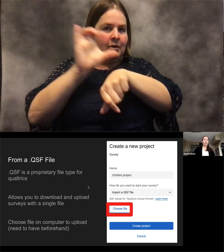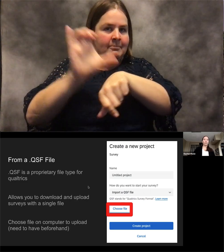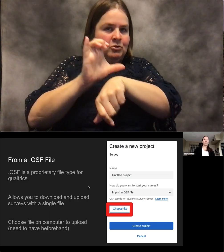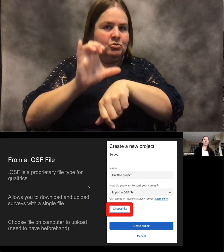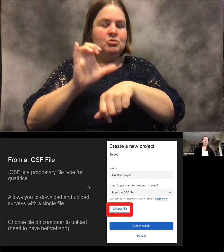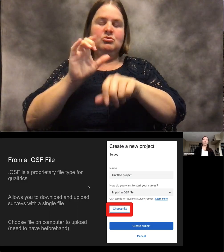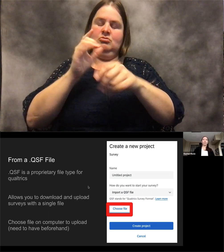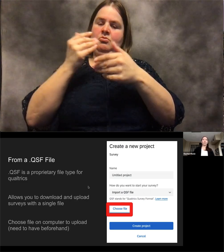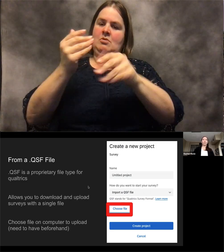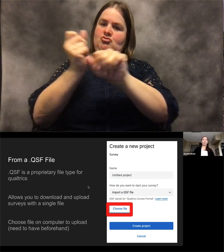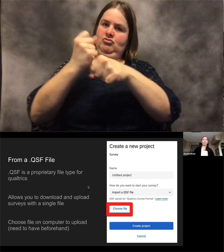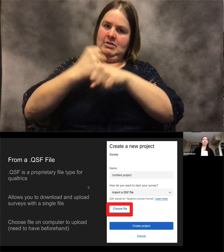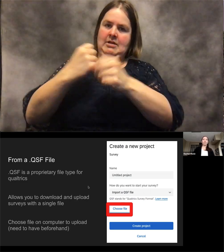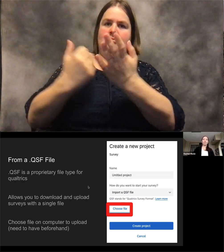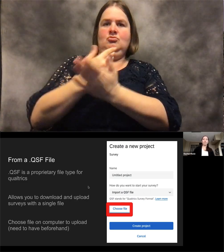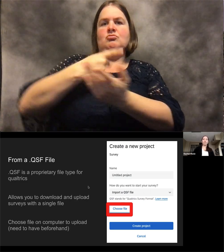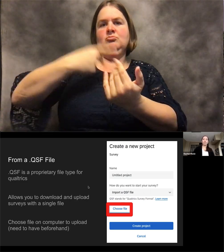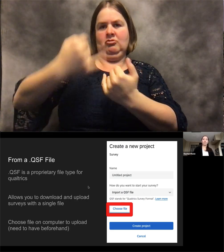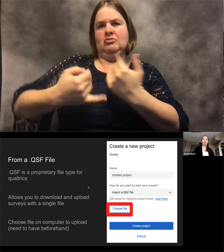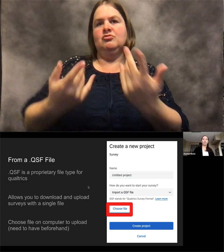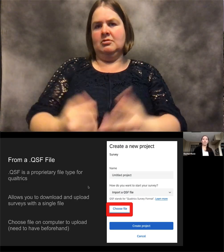project.